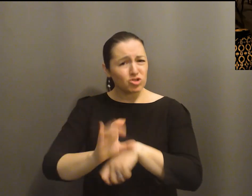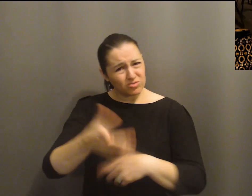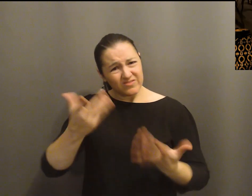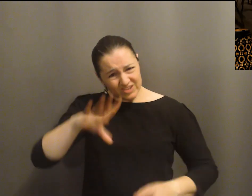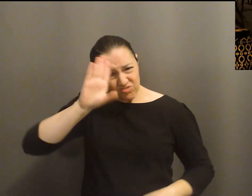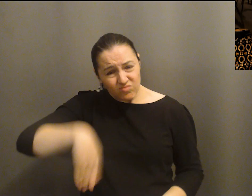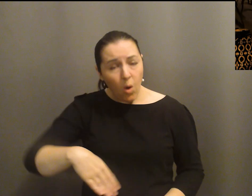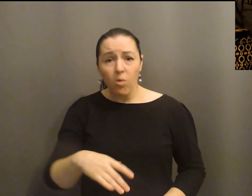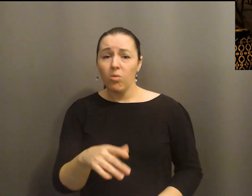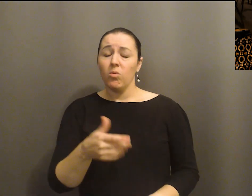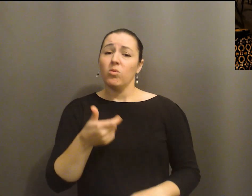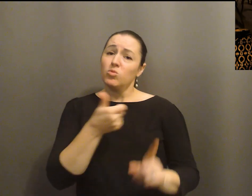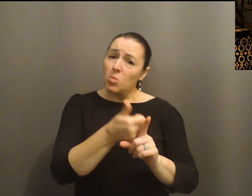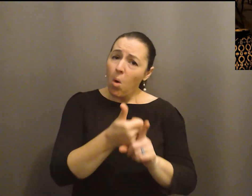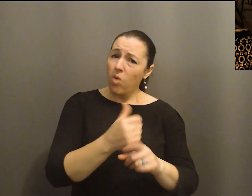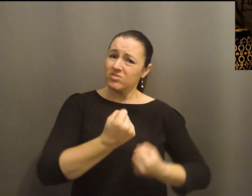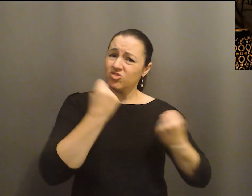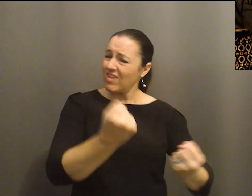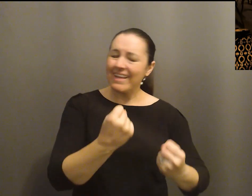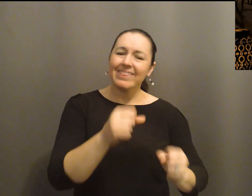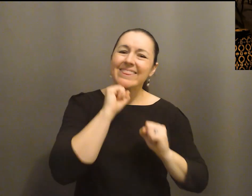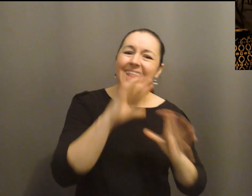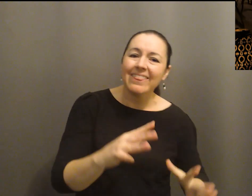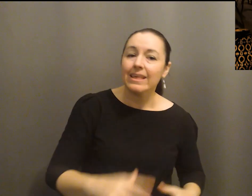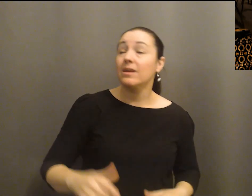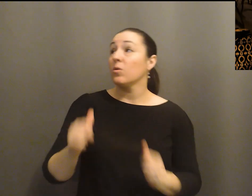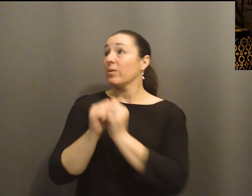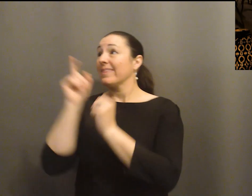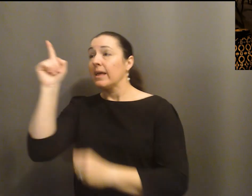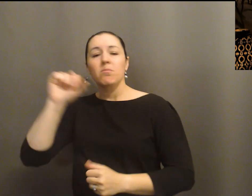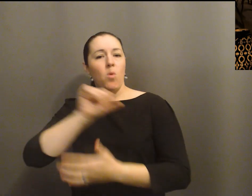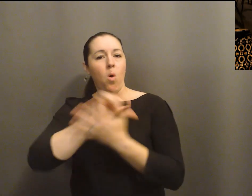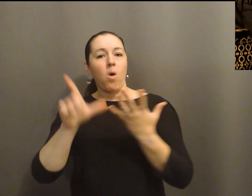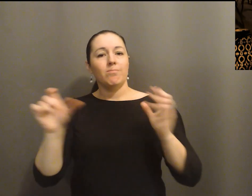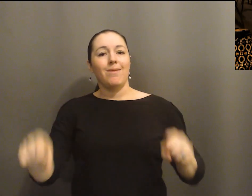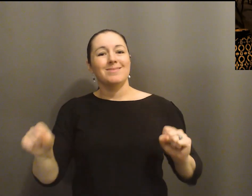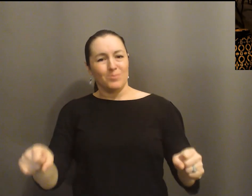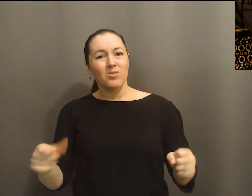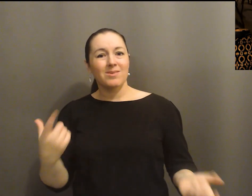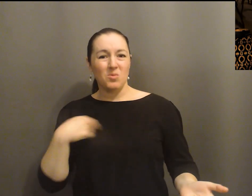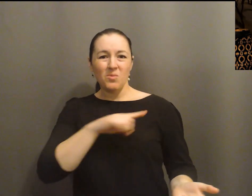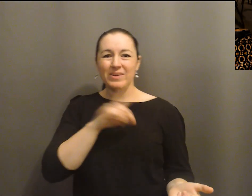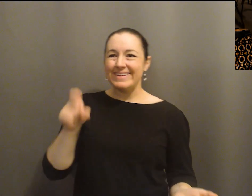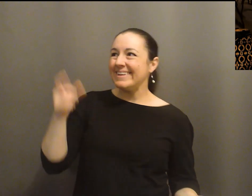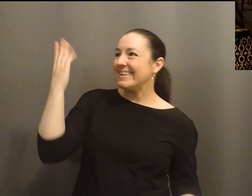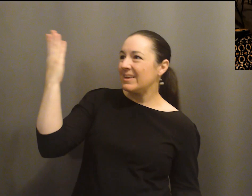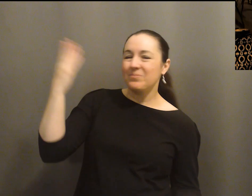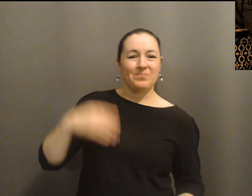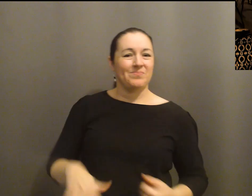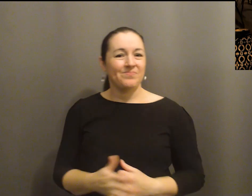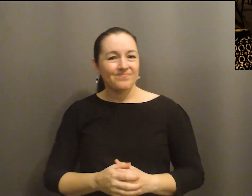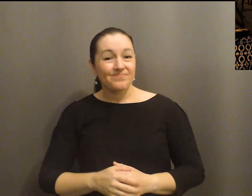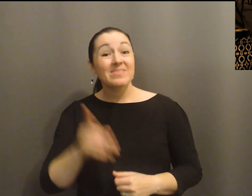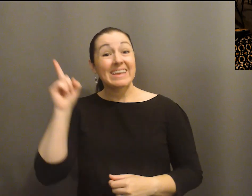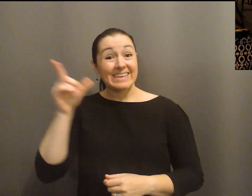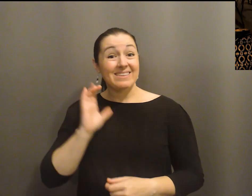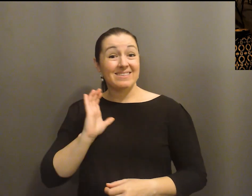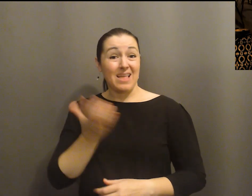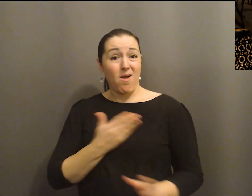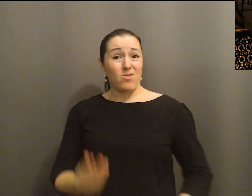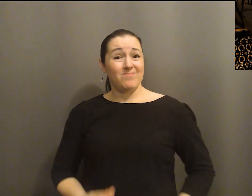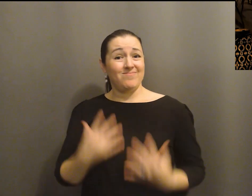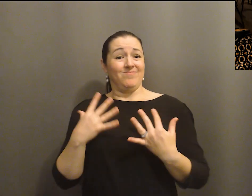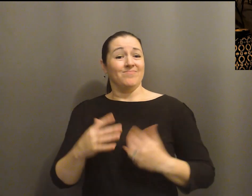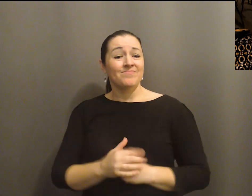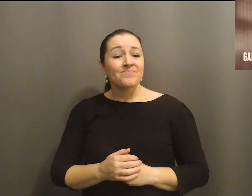In our own strength Nothing With Him All things are possible So we need Him He's our source Now let's look again At